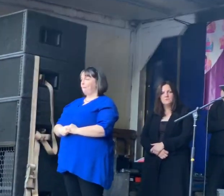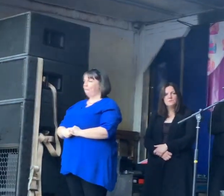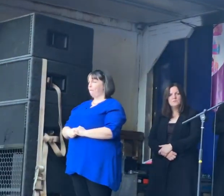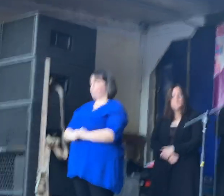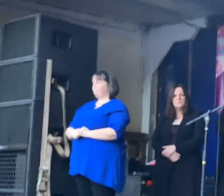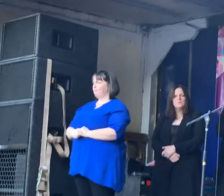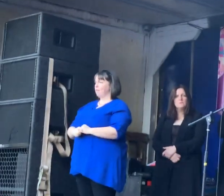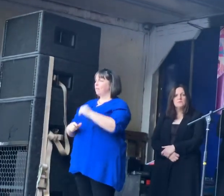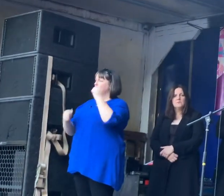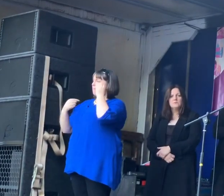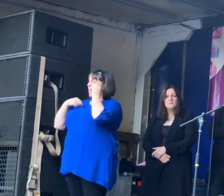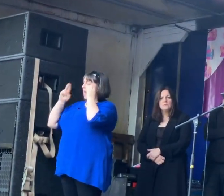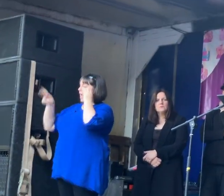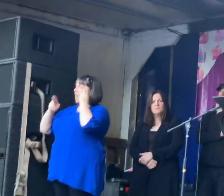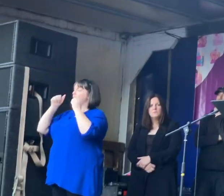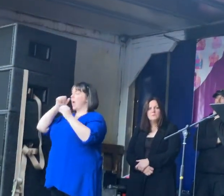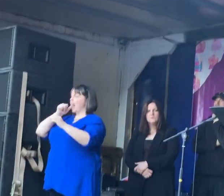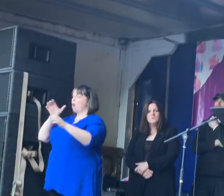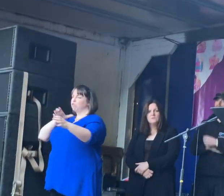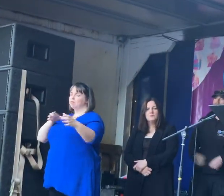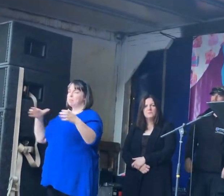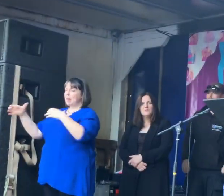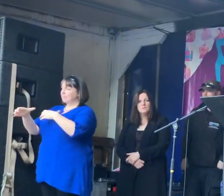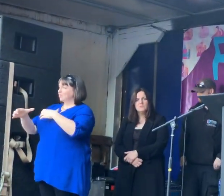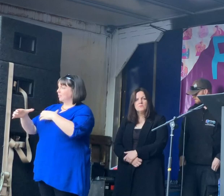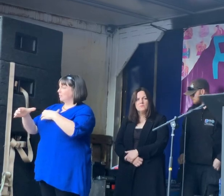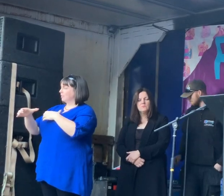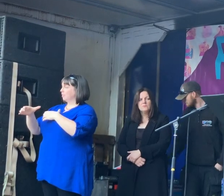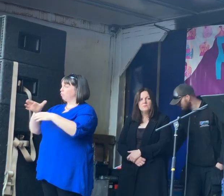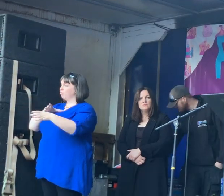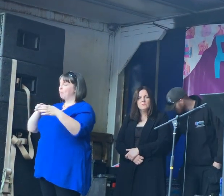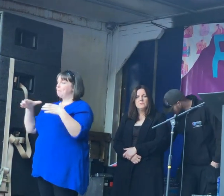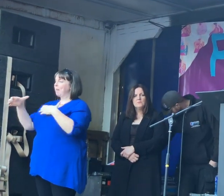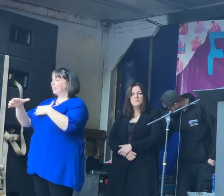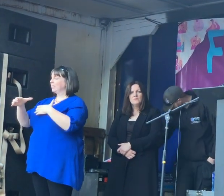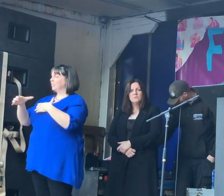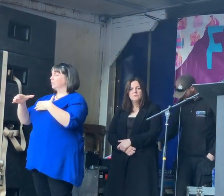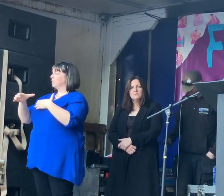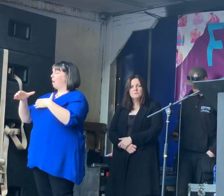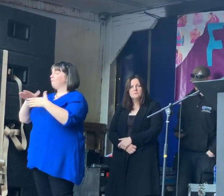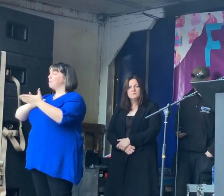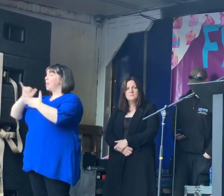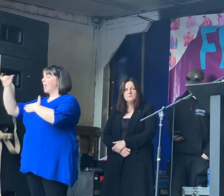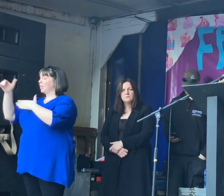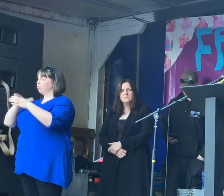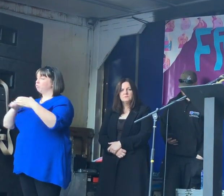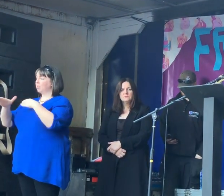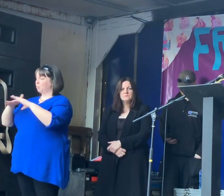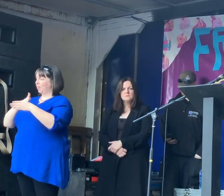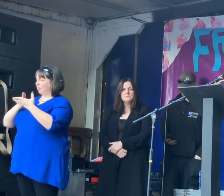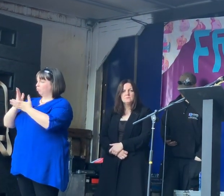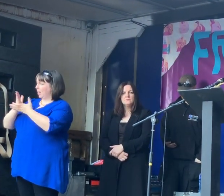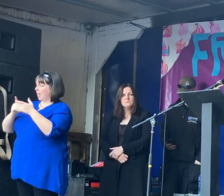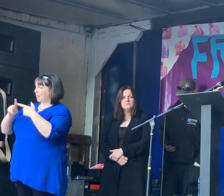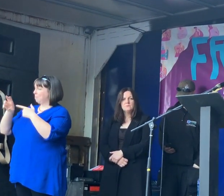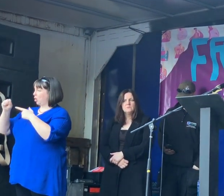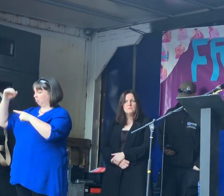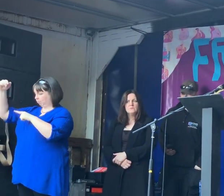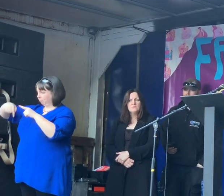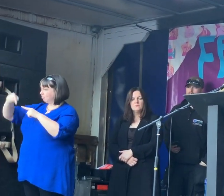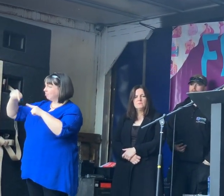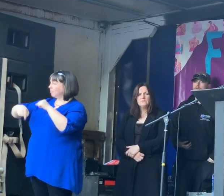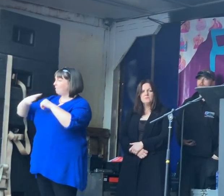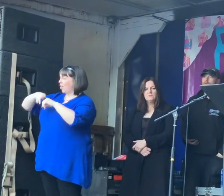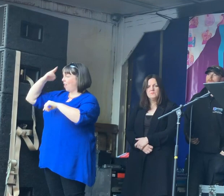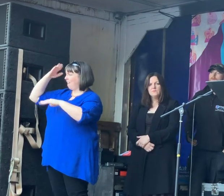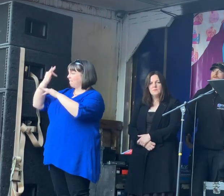We cannot allow a replacement of planes with buses and trains for our Northern Irish family. So